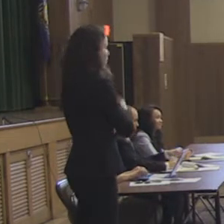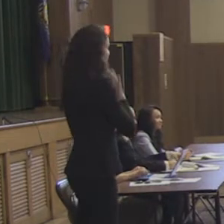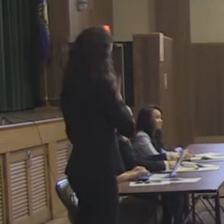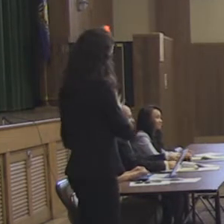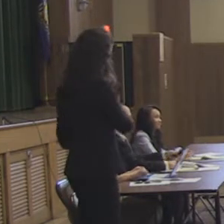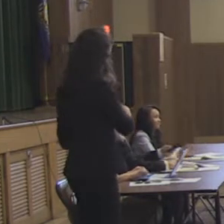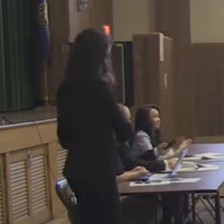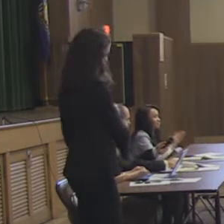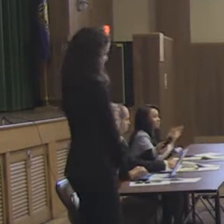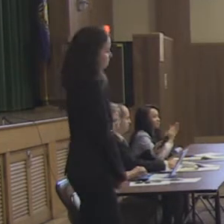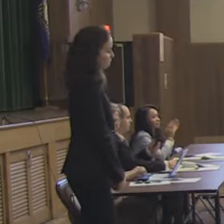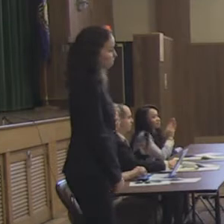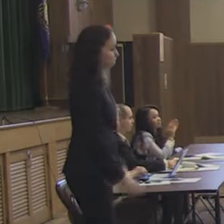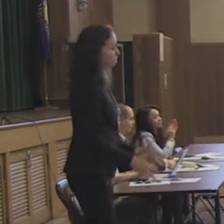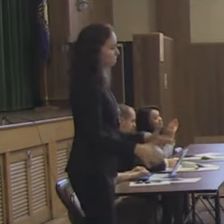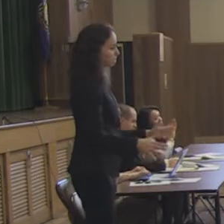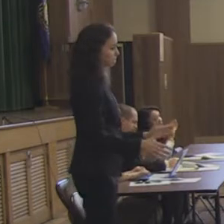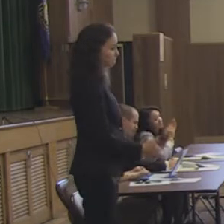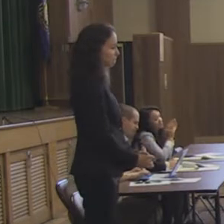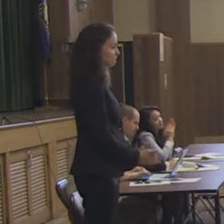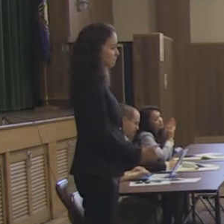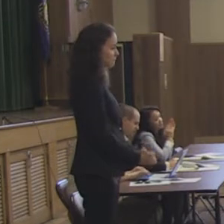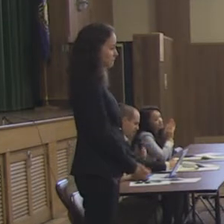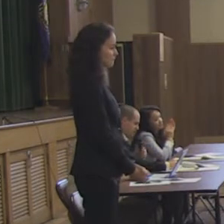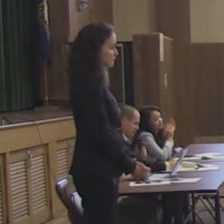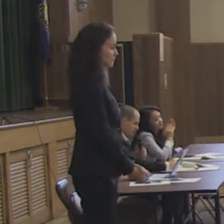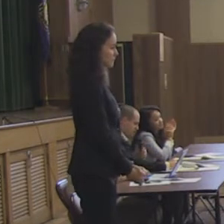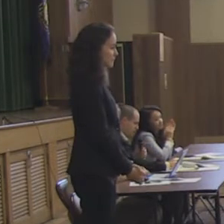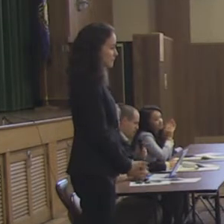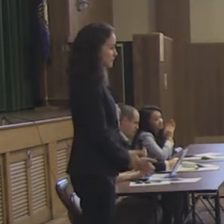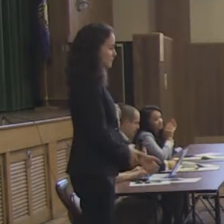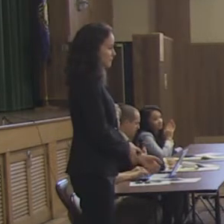do. Thank you. Thank you very much.